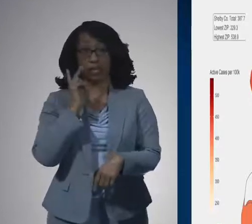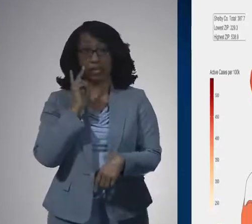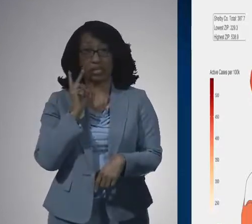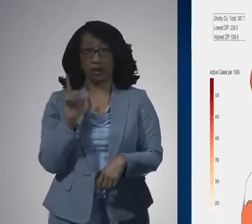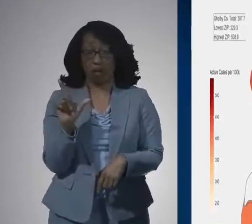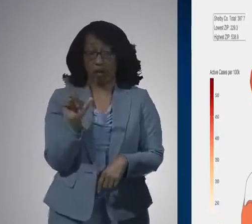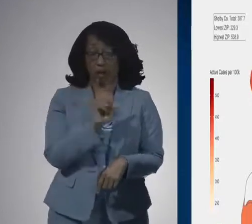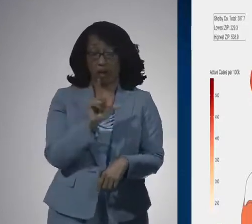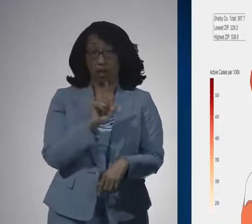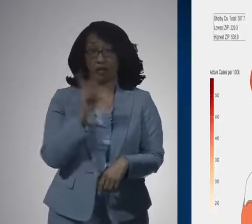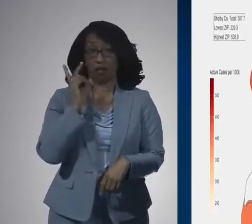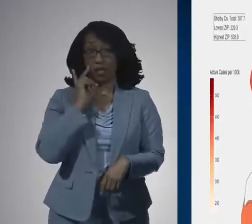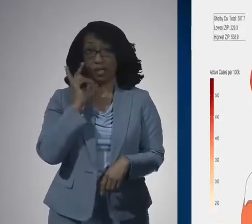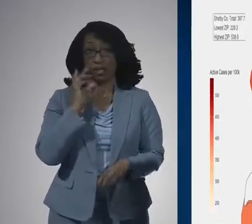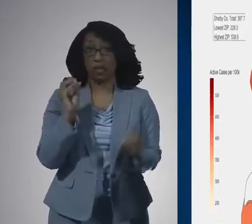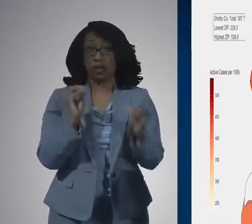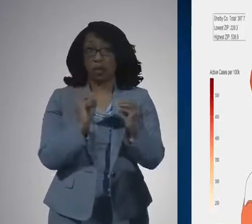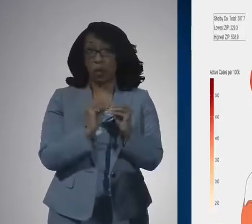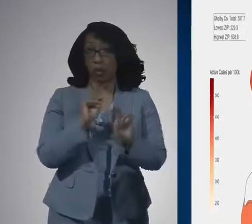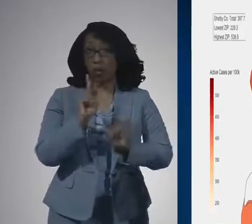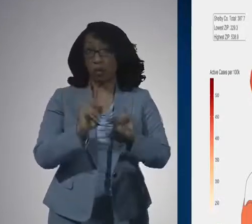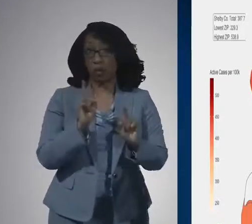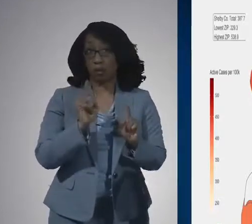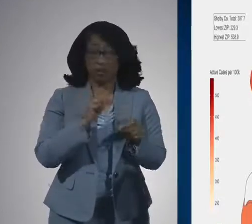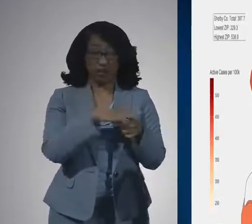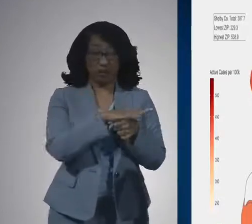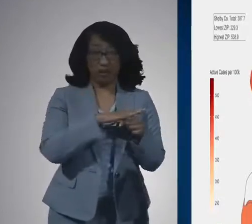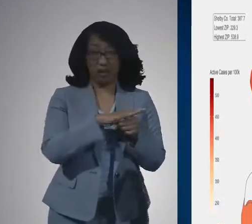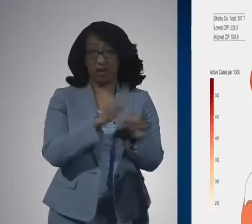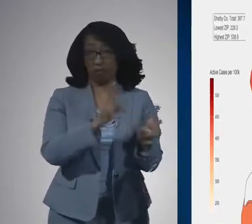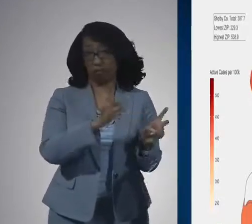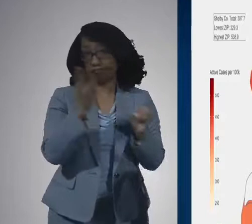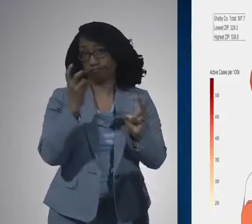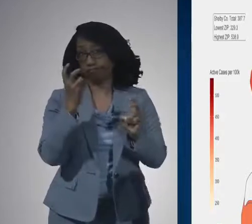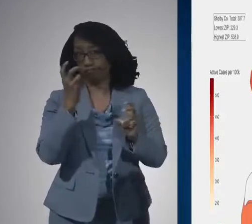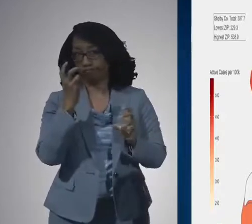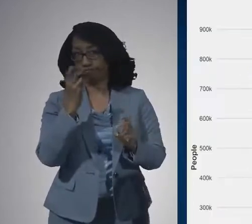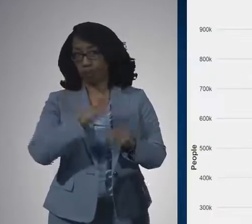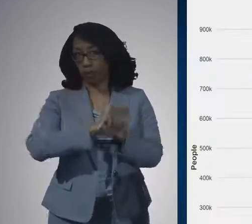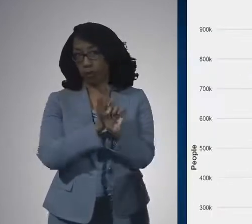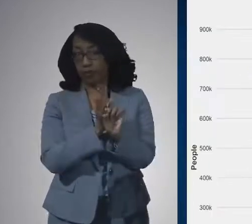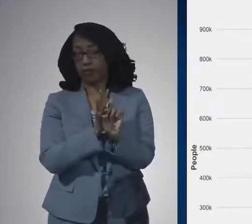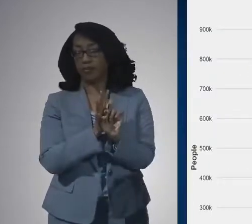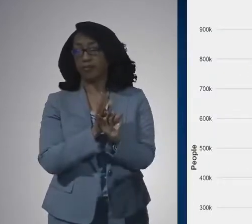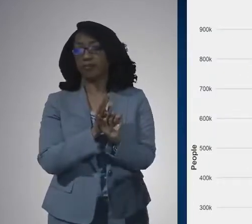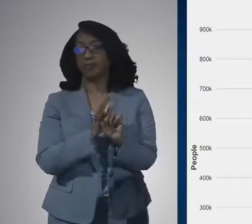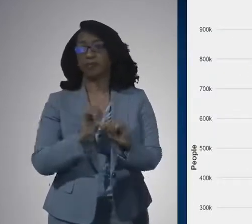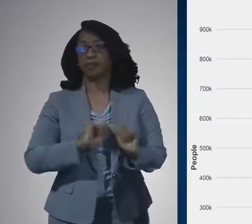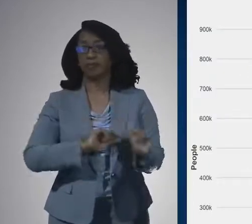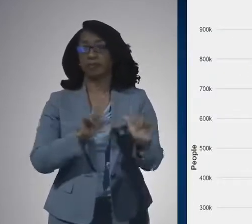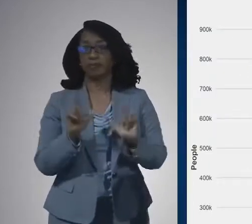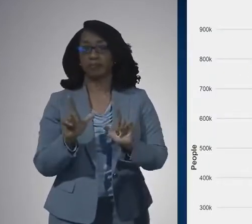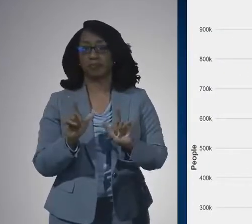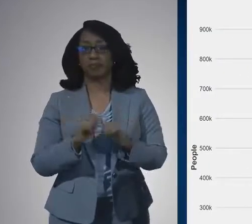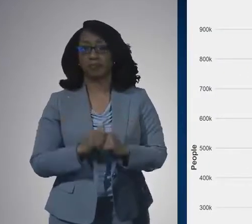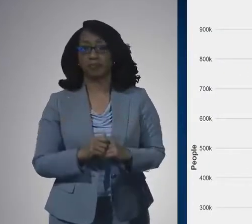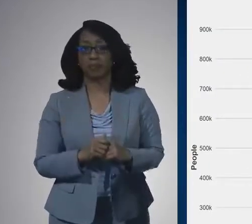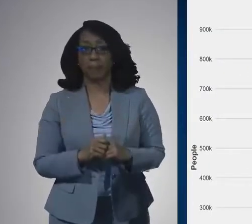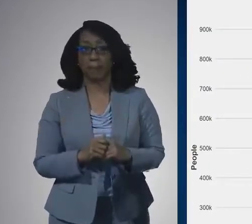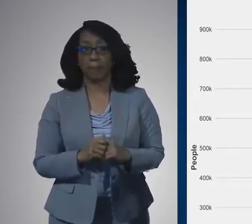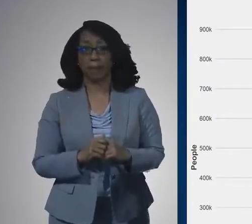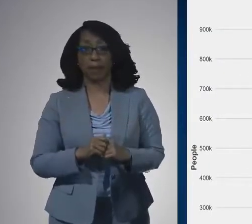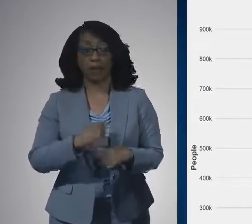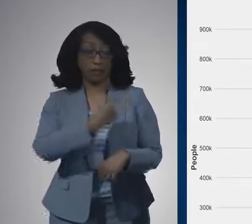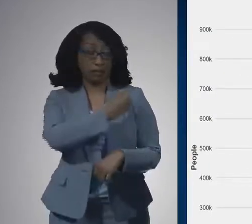left represent more active cases in those zip codes. Next slide. Regarding